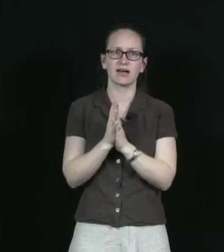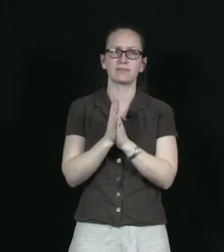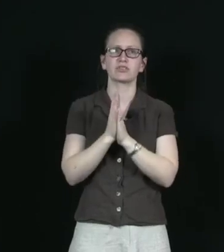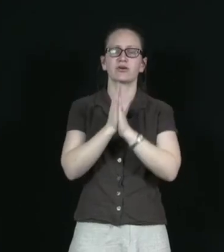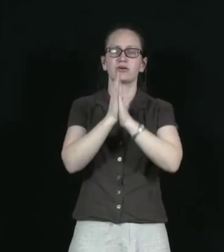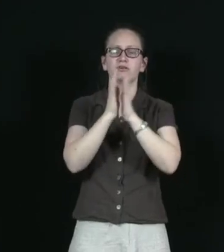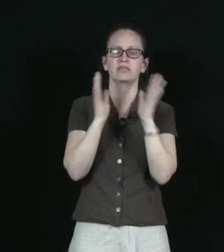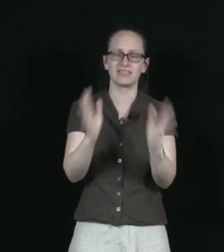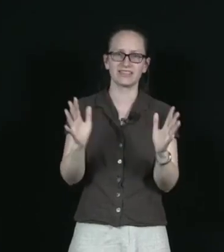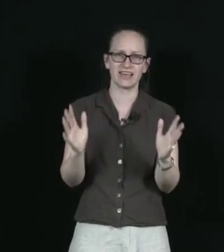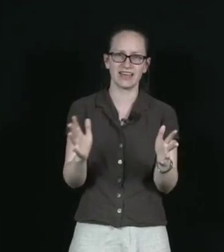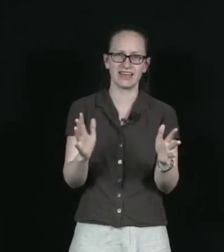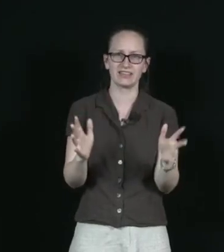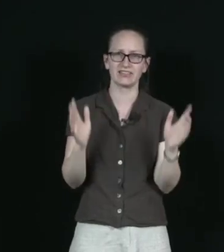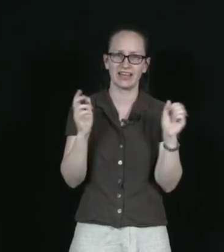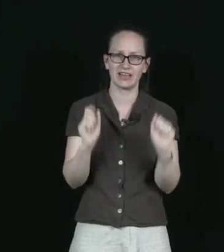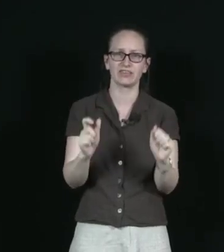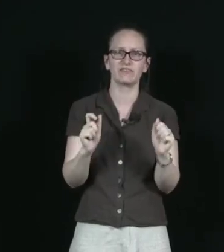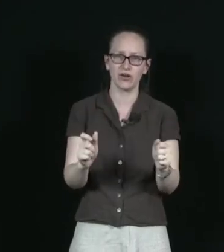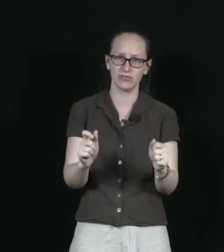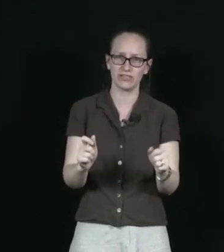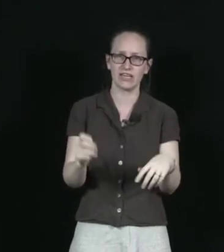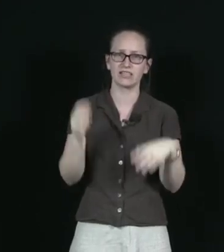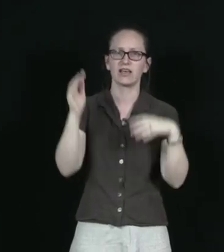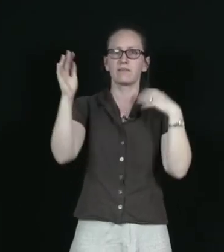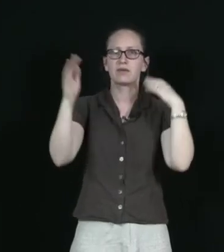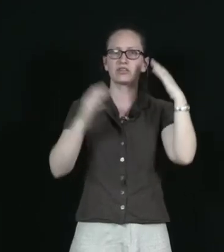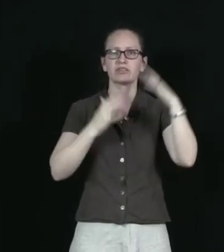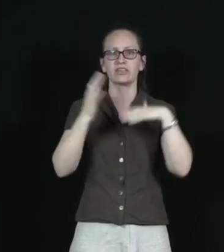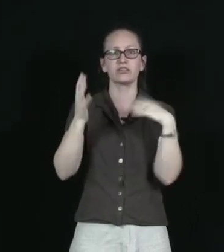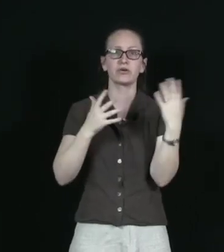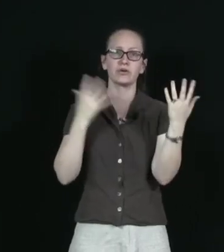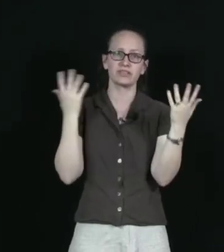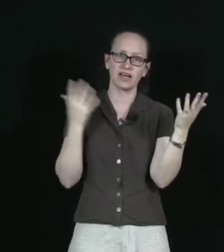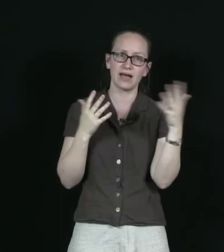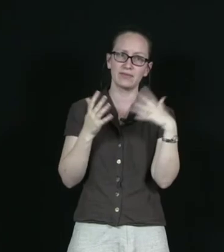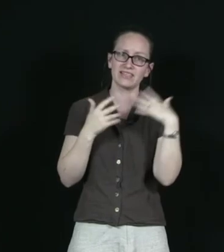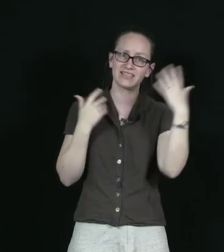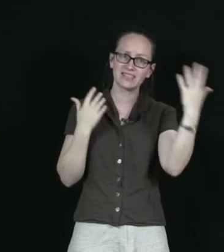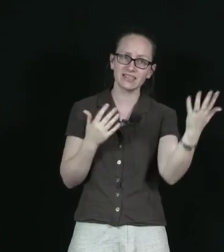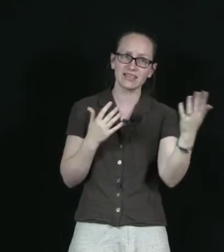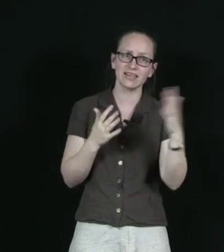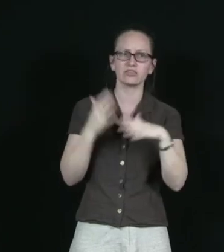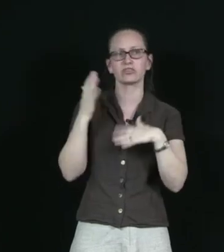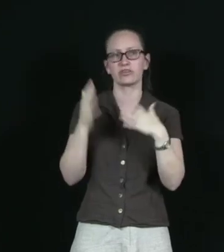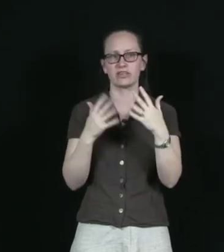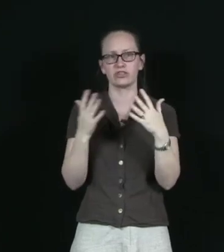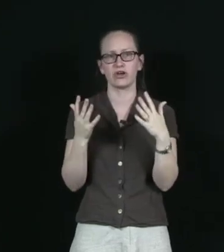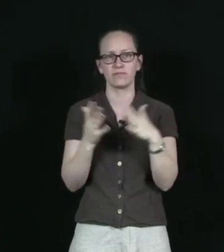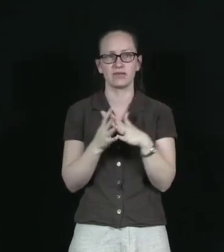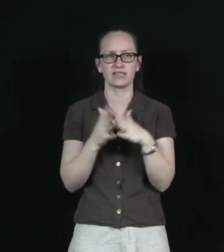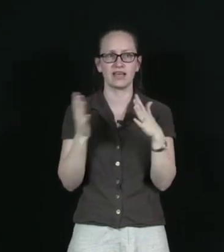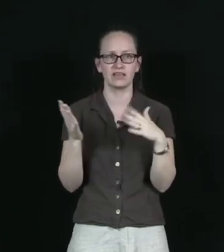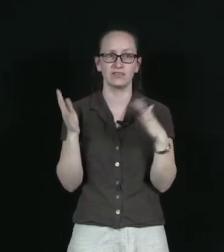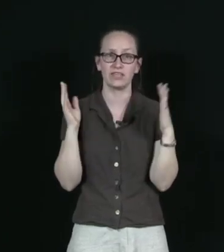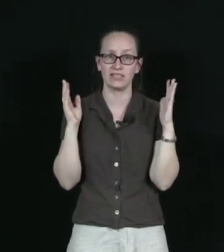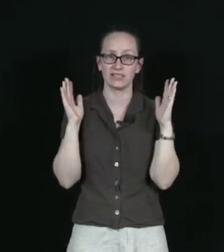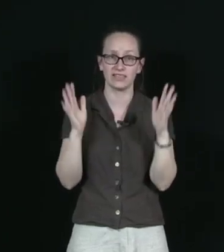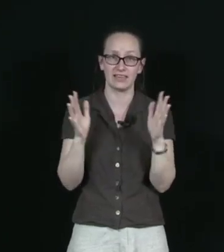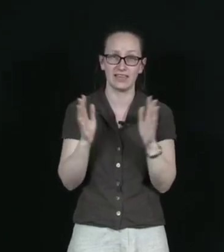time, so you need to take that into account if you're overseas. Make sure that you know what the time is in Sydney so that you don't miss any of these